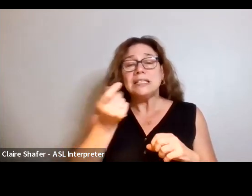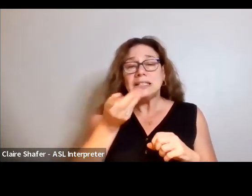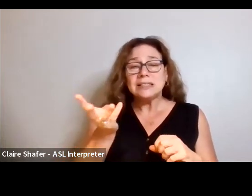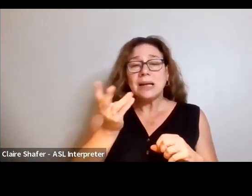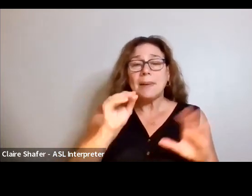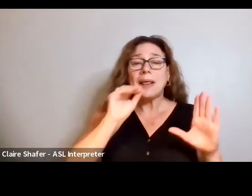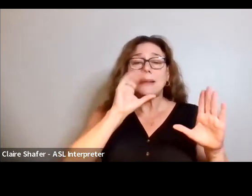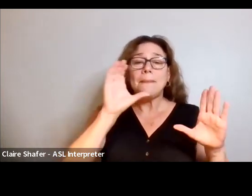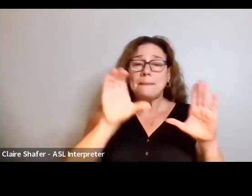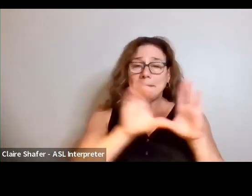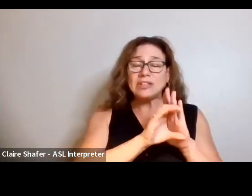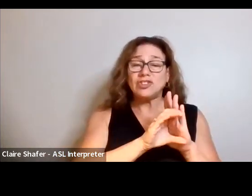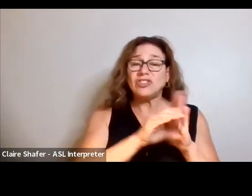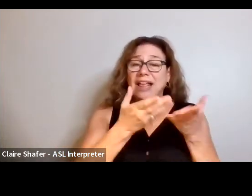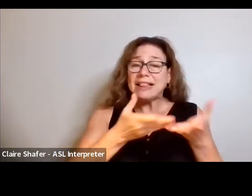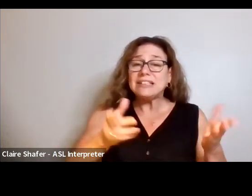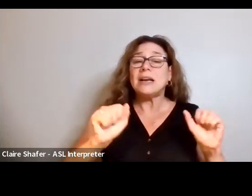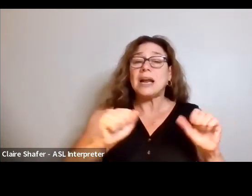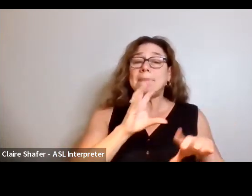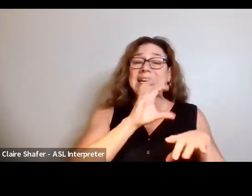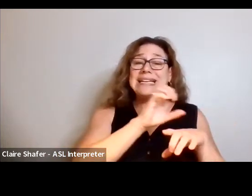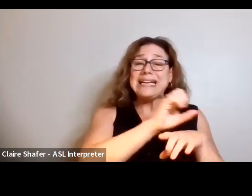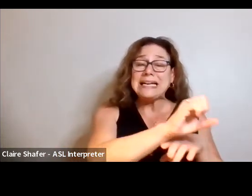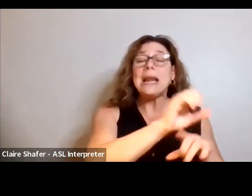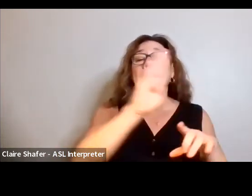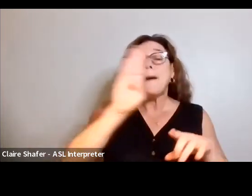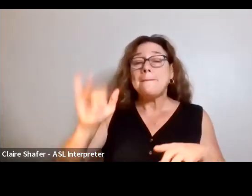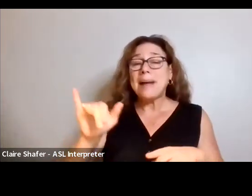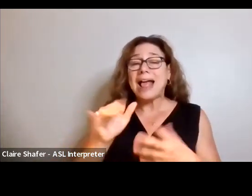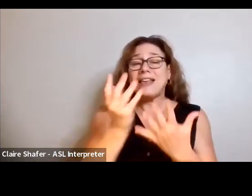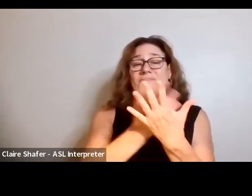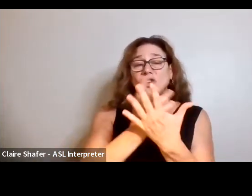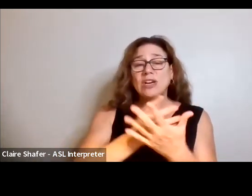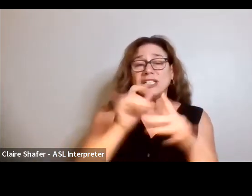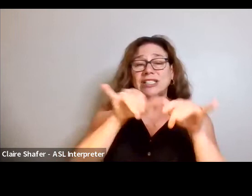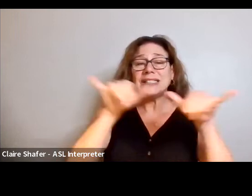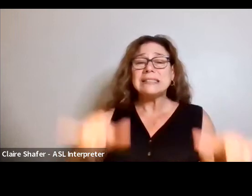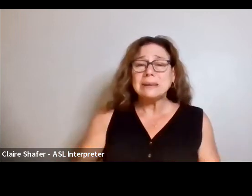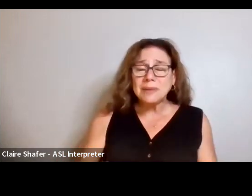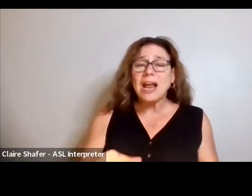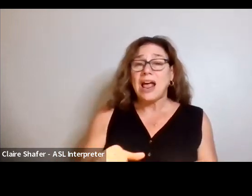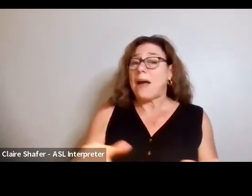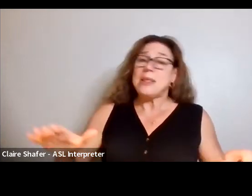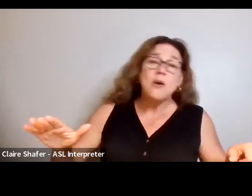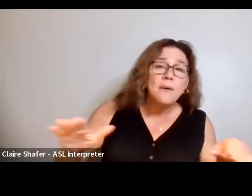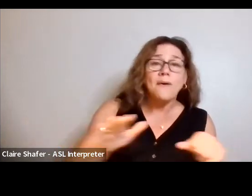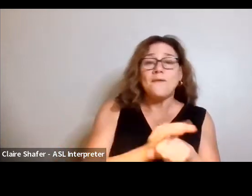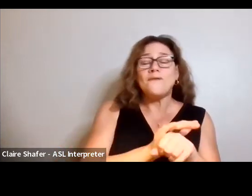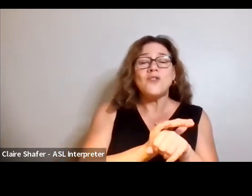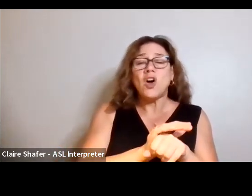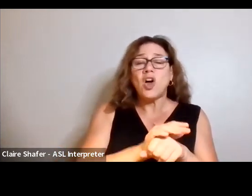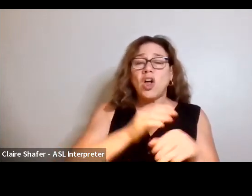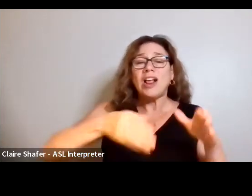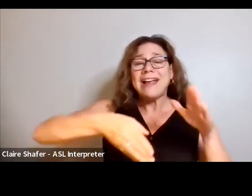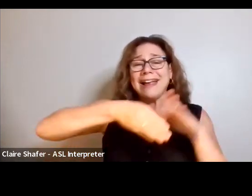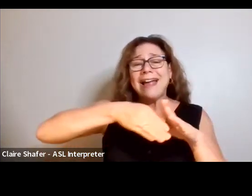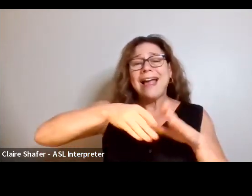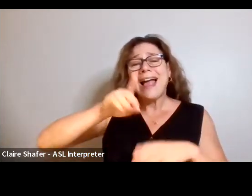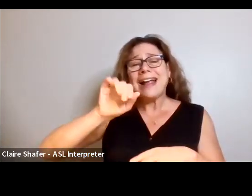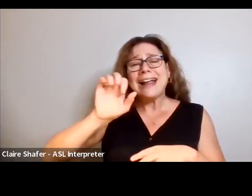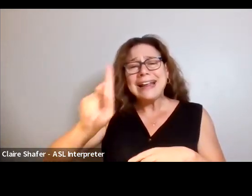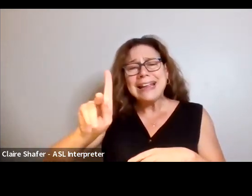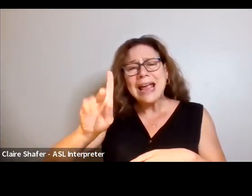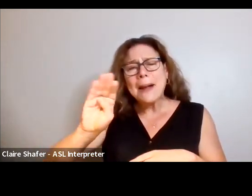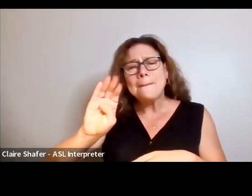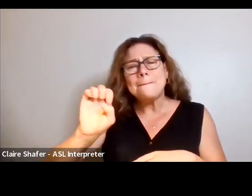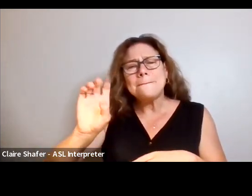the filtration system, like pool noodles, and there were full kickboards in there, which was spectacular. So